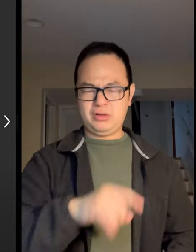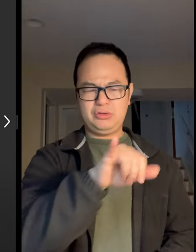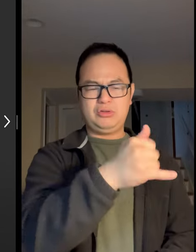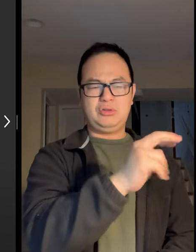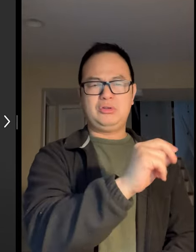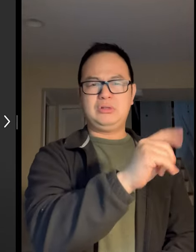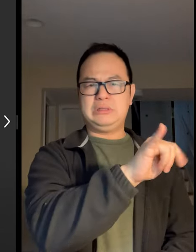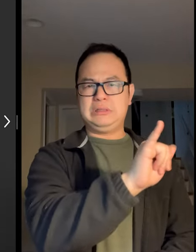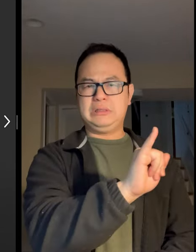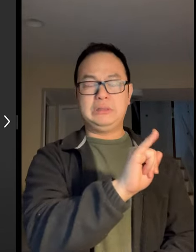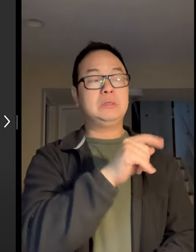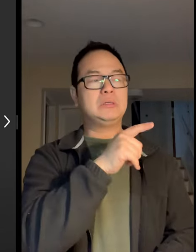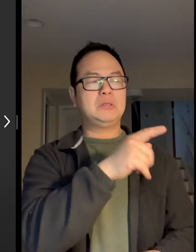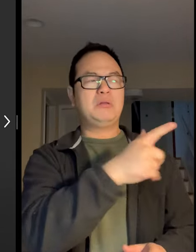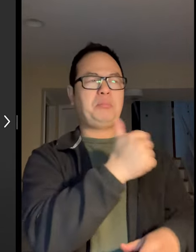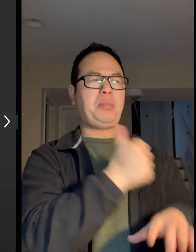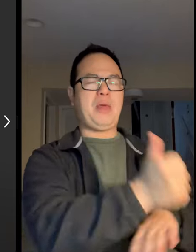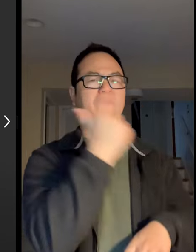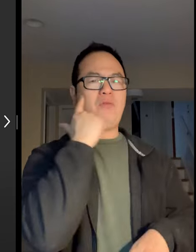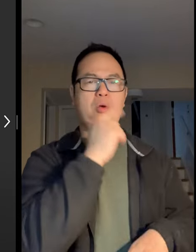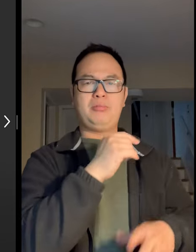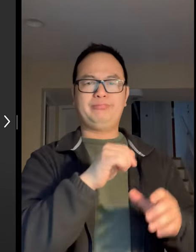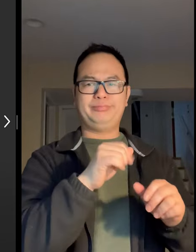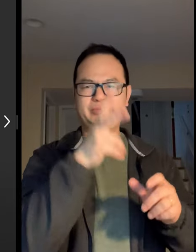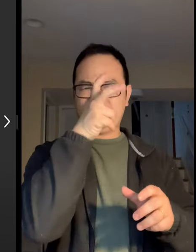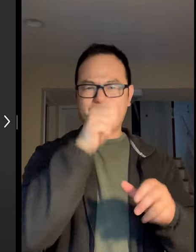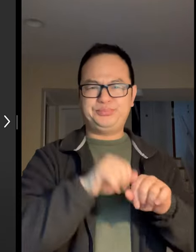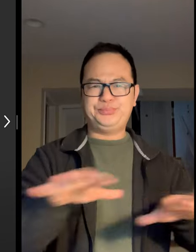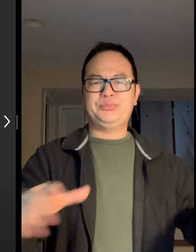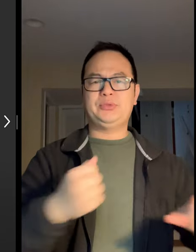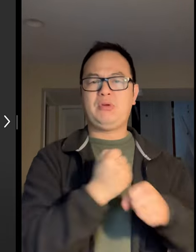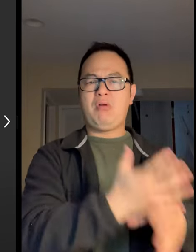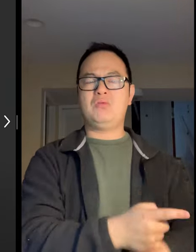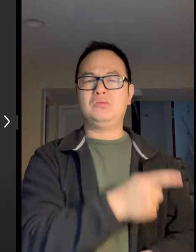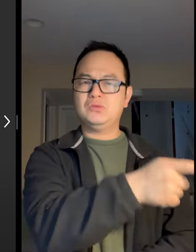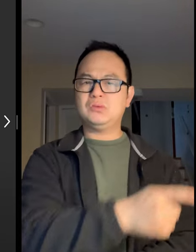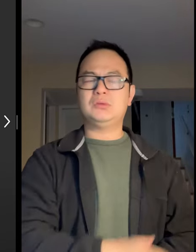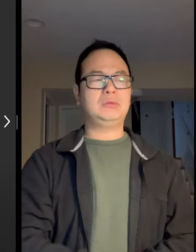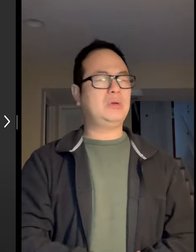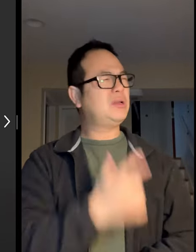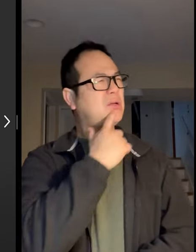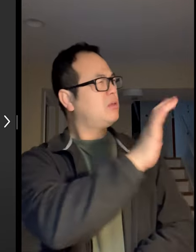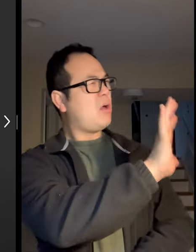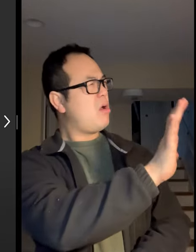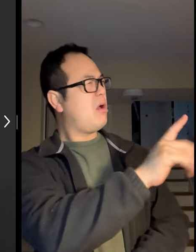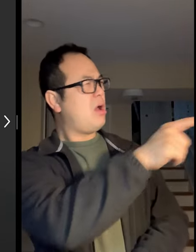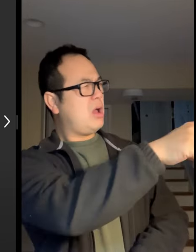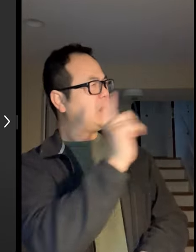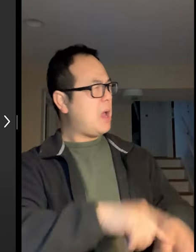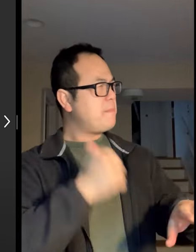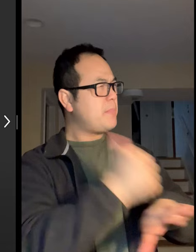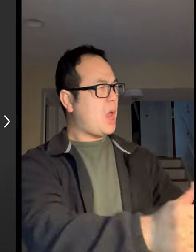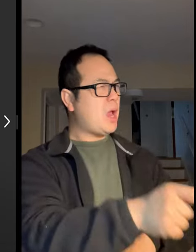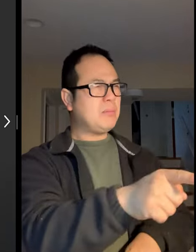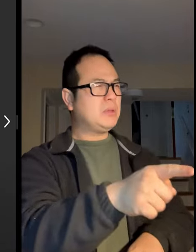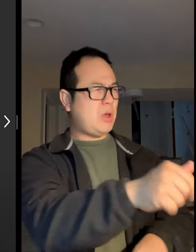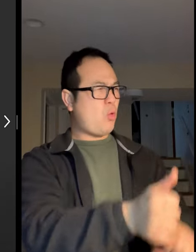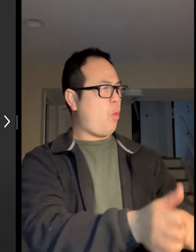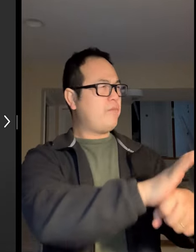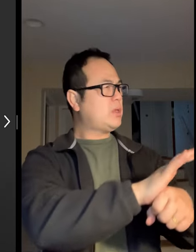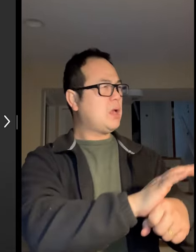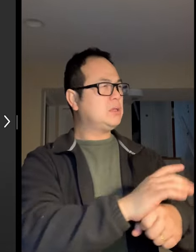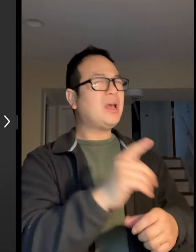From a distance, I said, it's not okay to blame Jinny for COVID-19 when anyone can get it. To say that